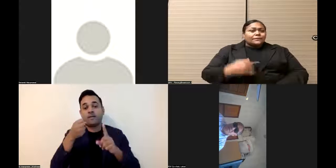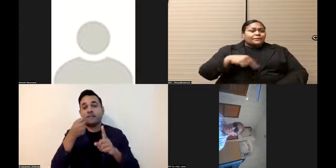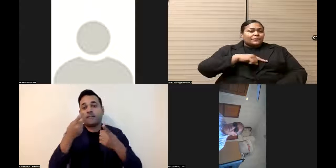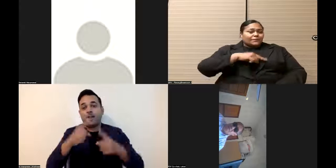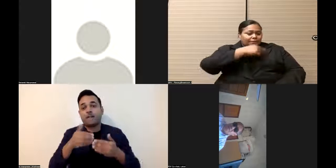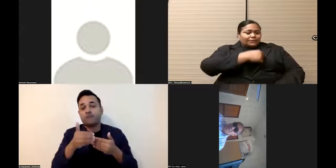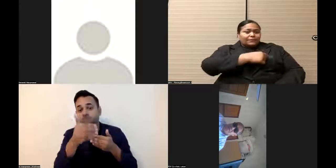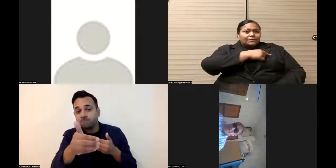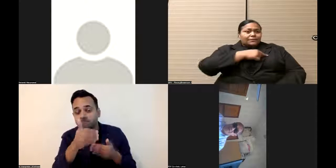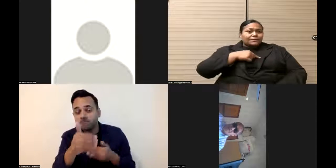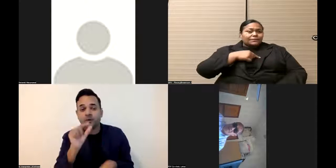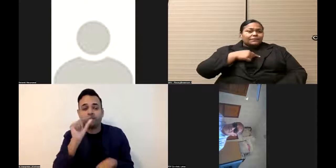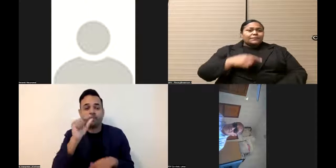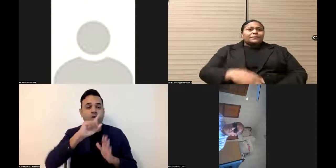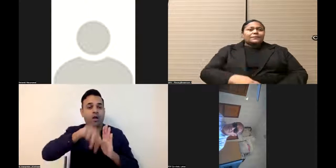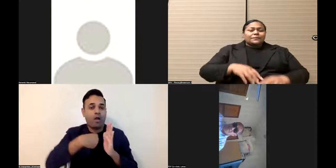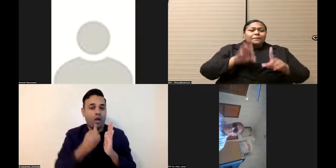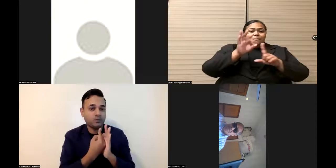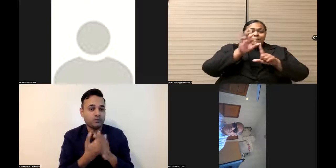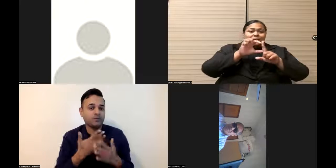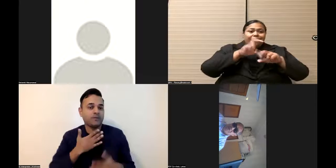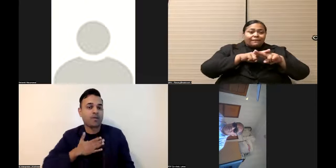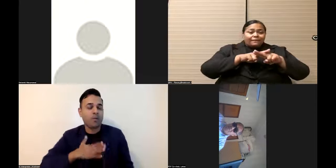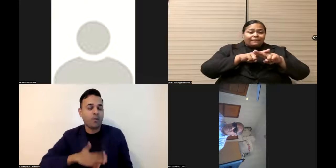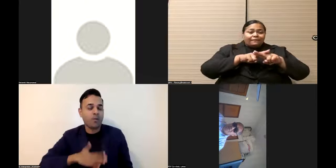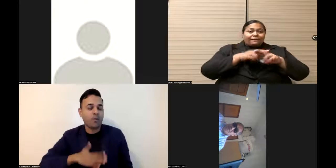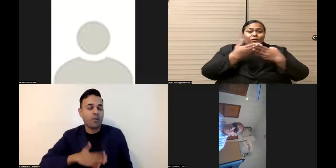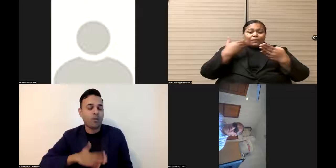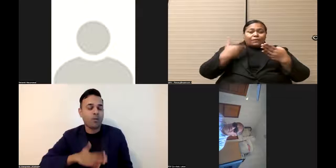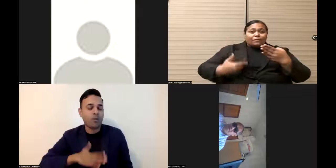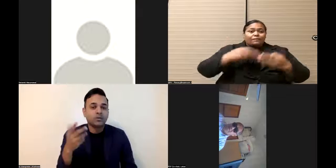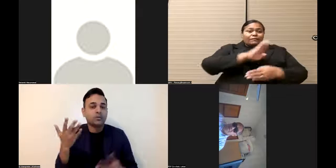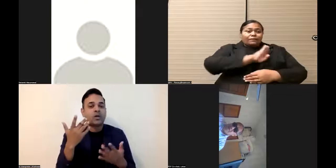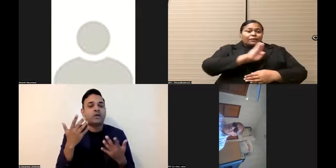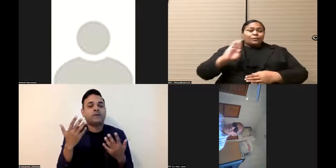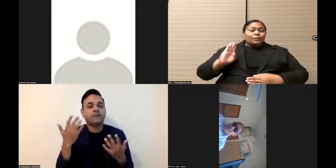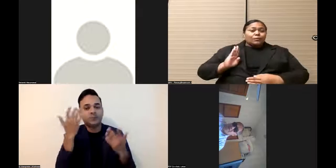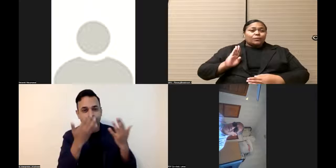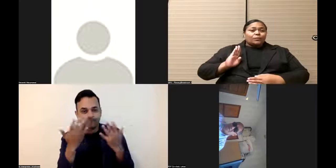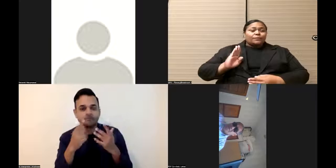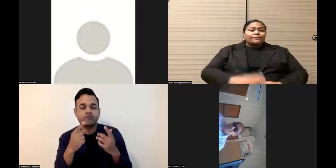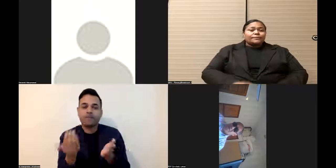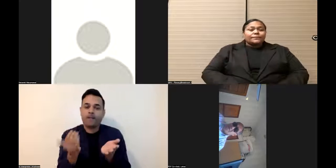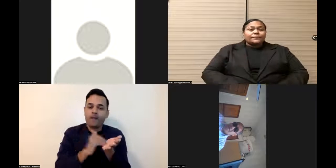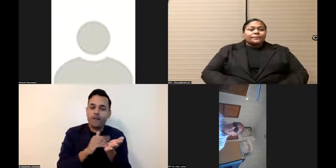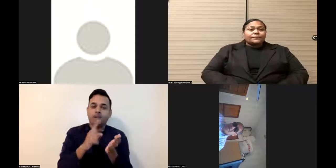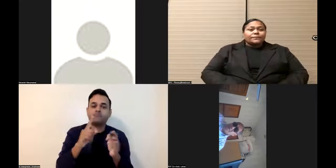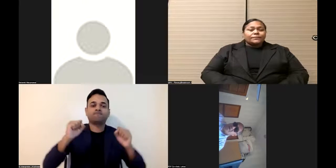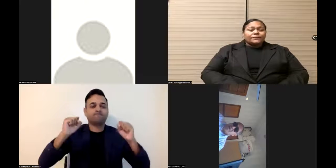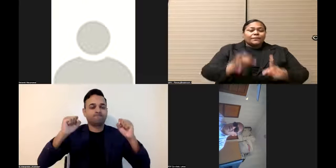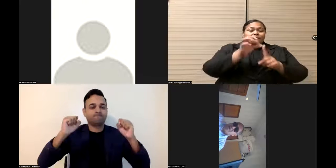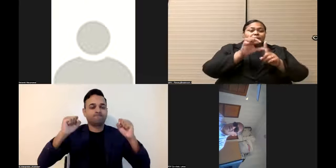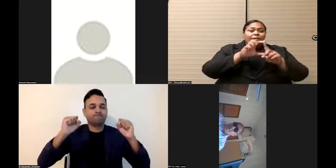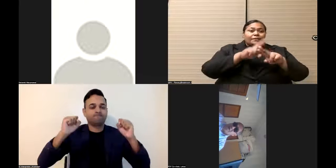board of the Pacific Disability Forum, our commitment to